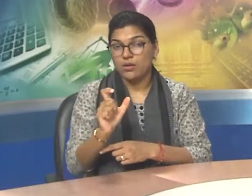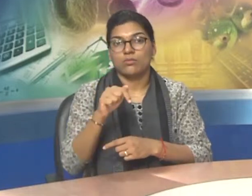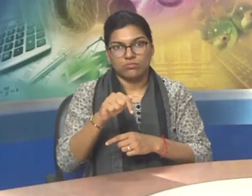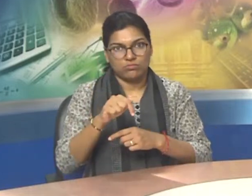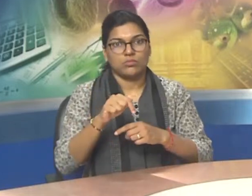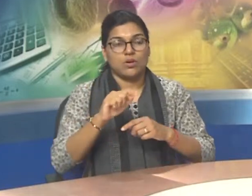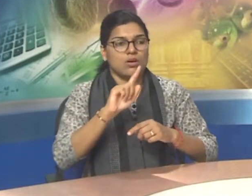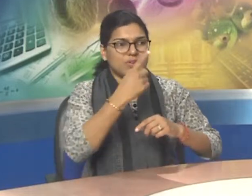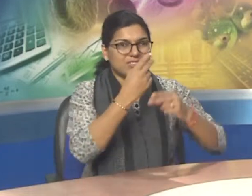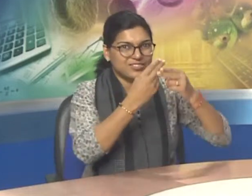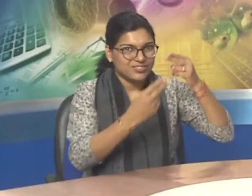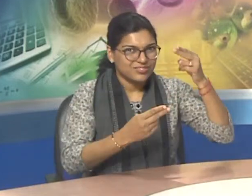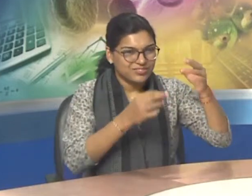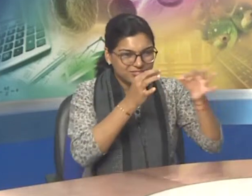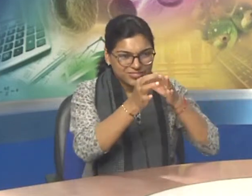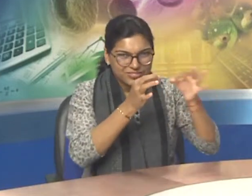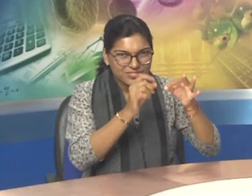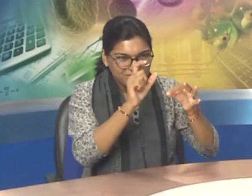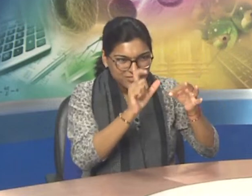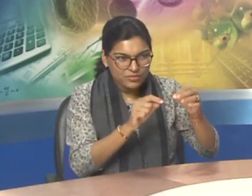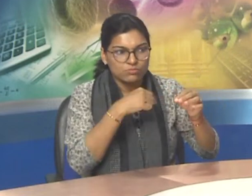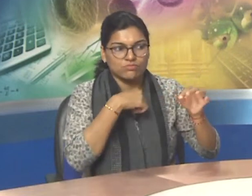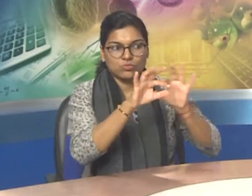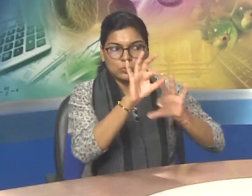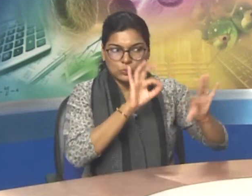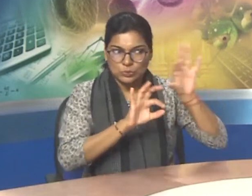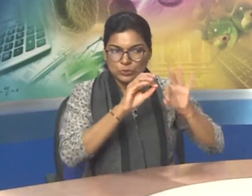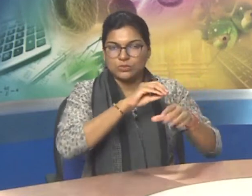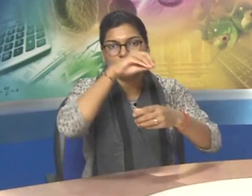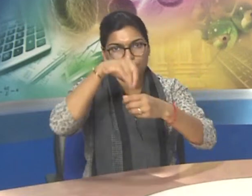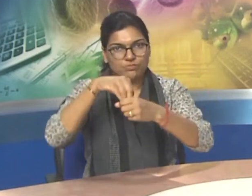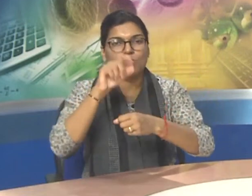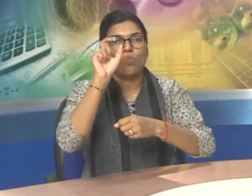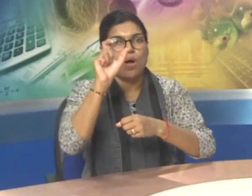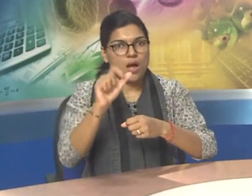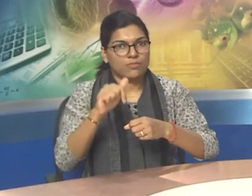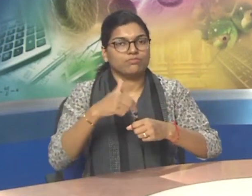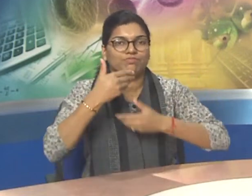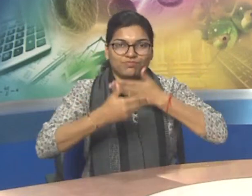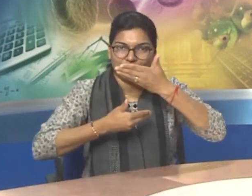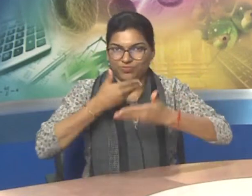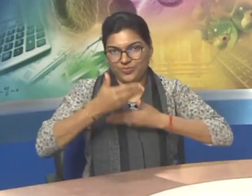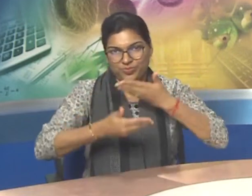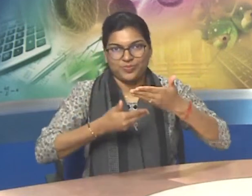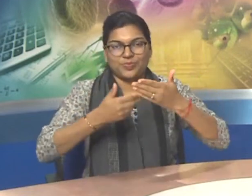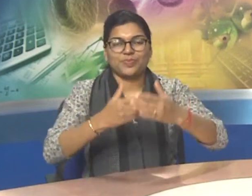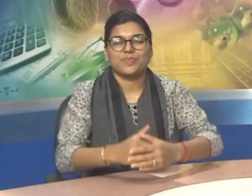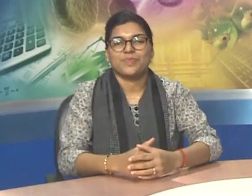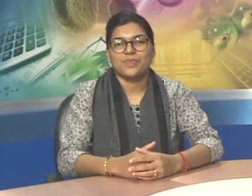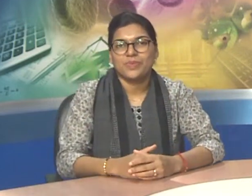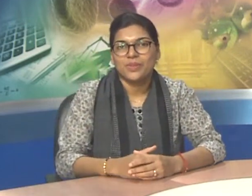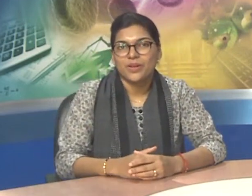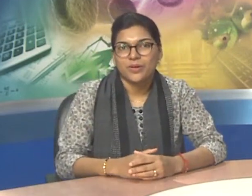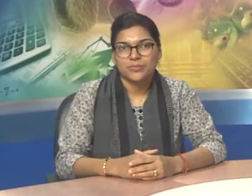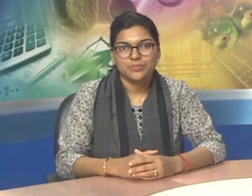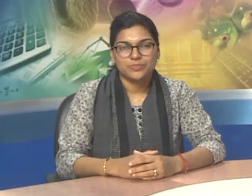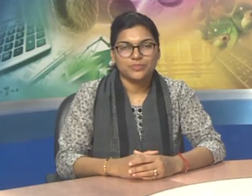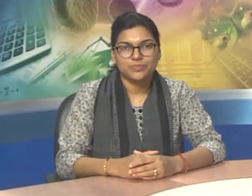First, we will begin with vocabulary. All these difficult words which we will show in this vocabulary section, they are taken from the same